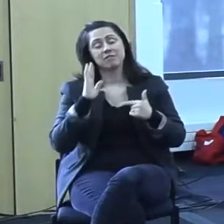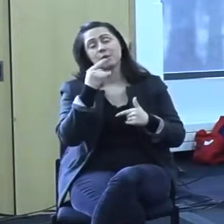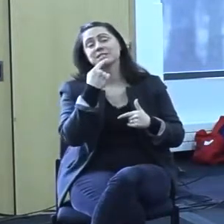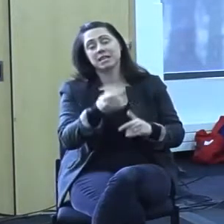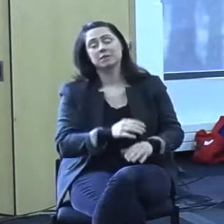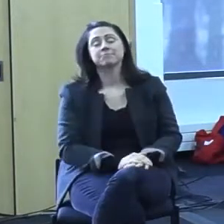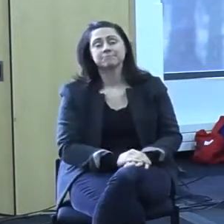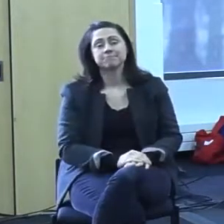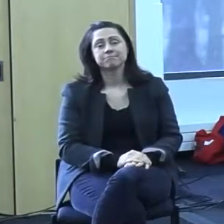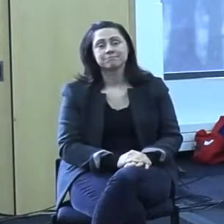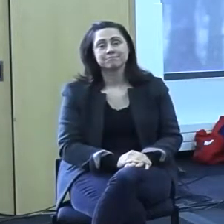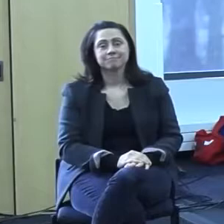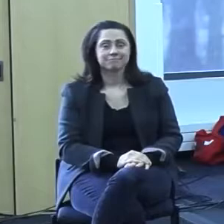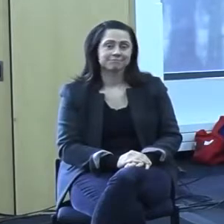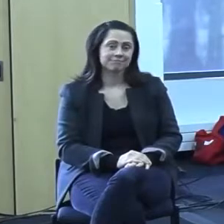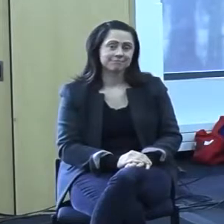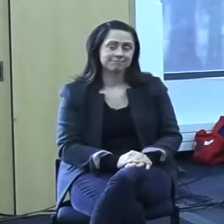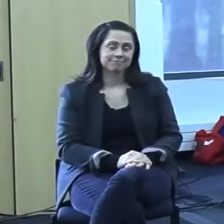say.